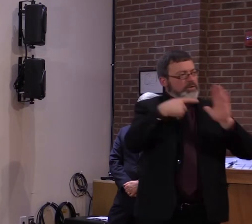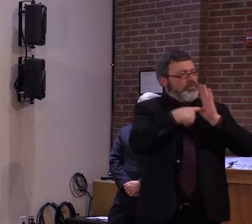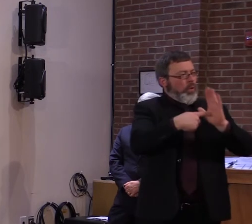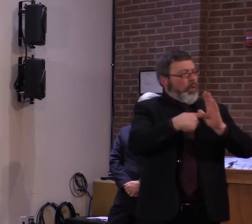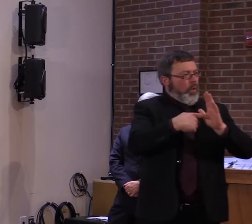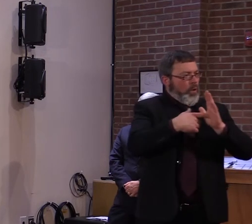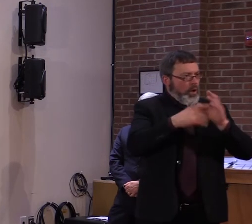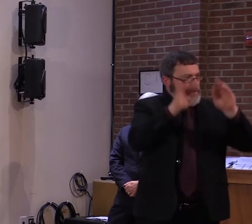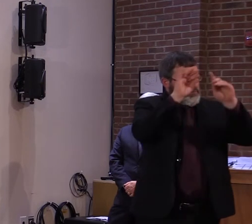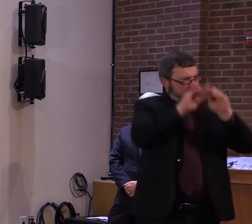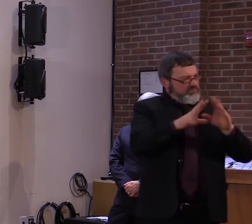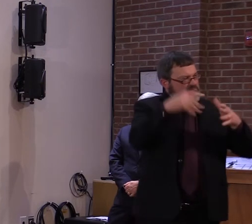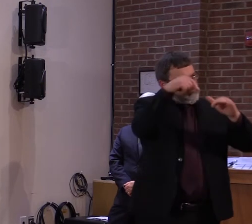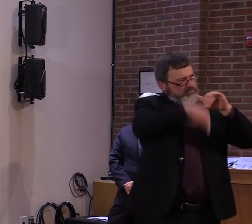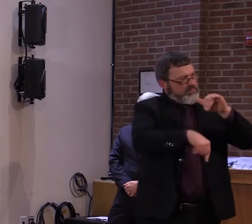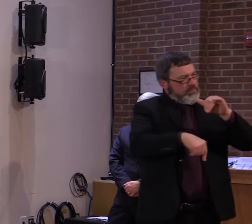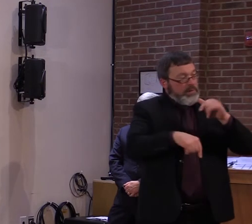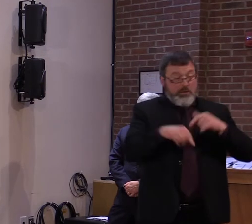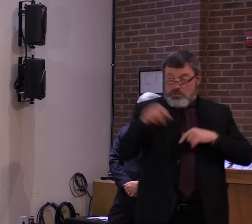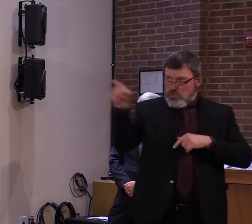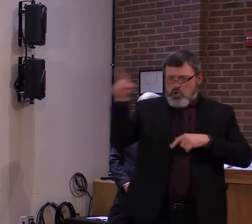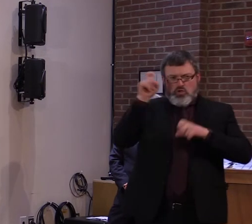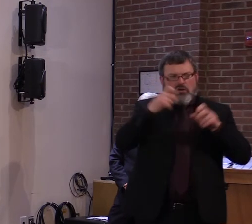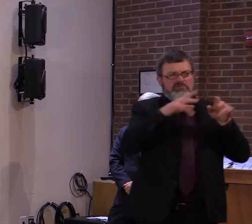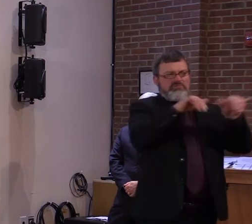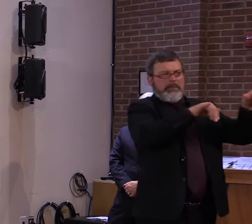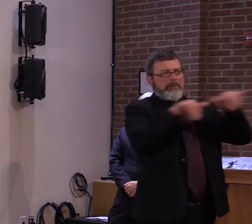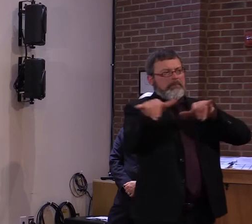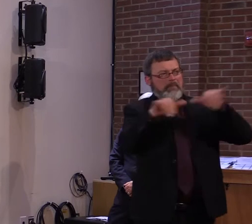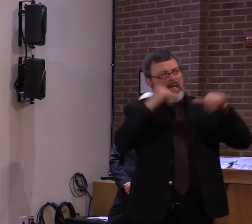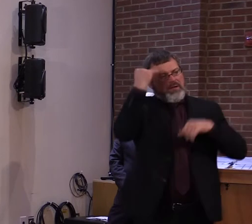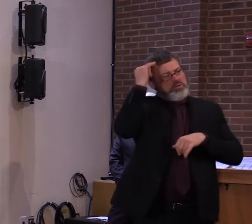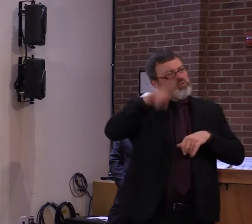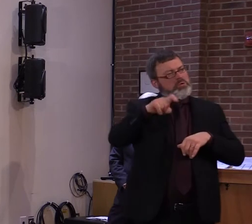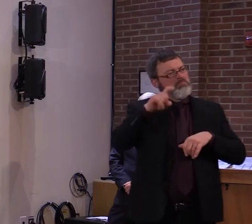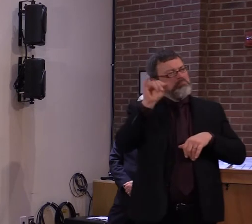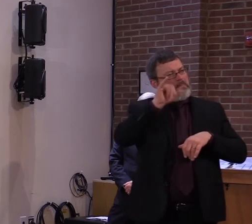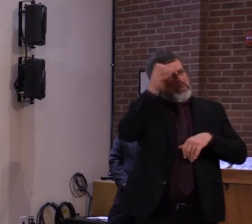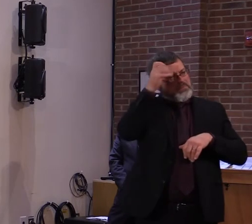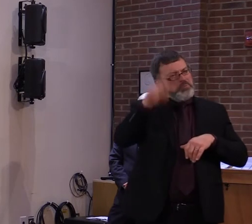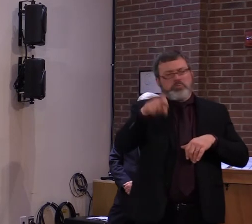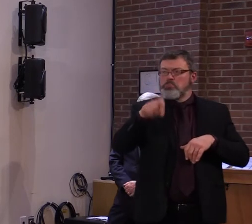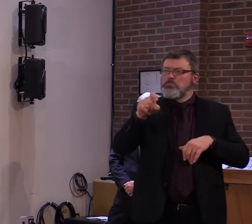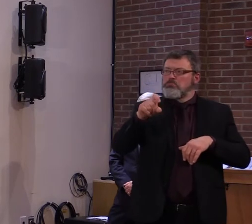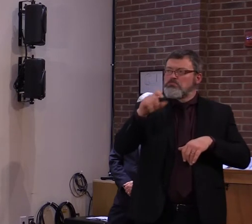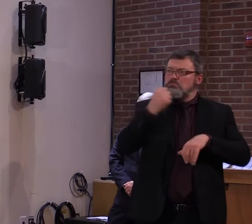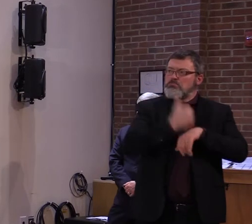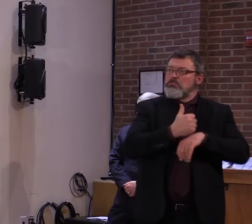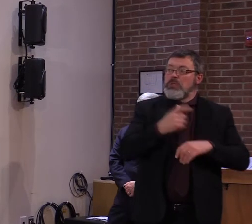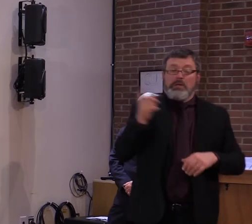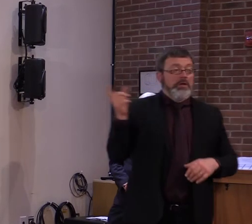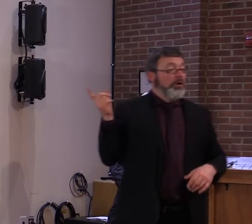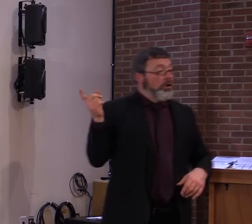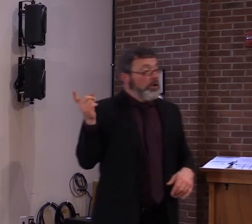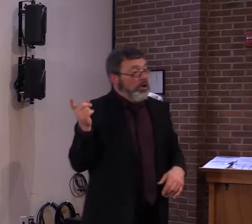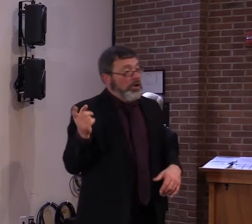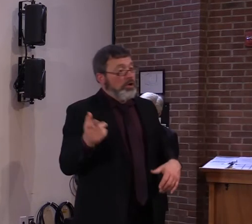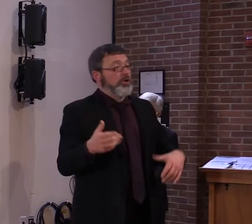Vermont in that? And by nursing homes, I'm referring to all long-term care for the record. Yeah,